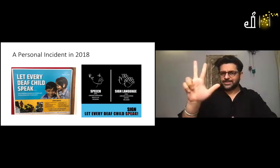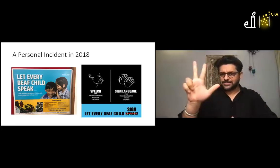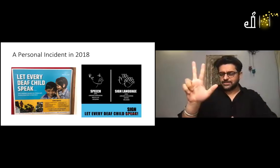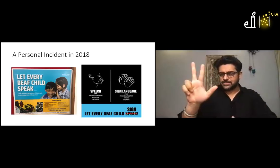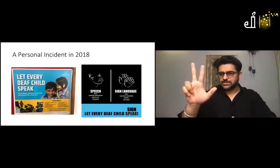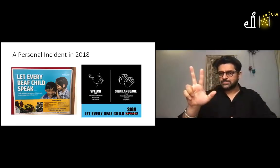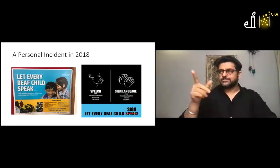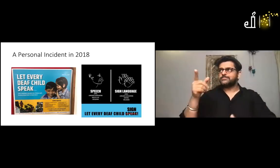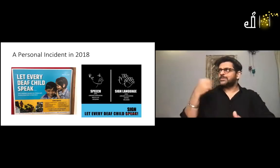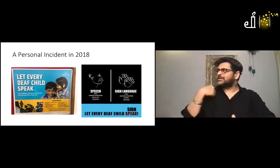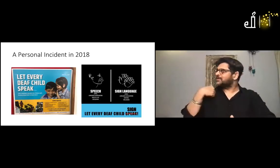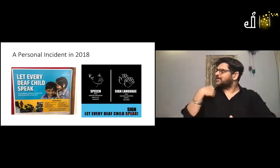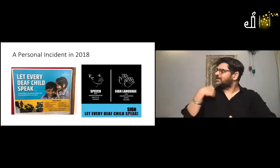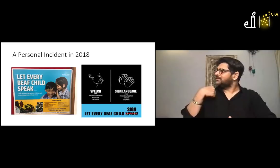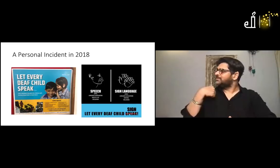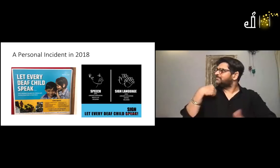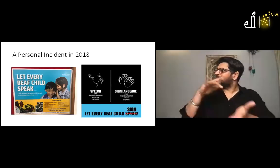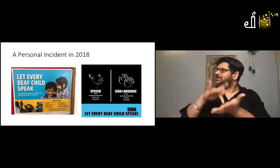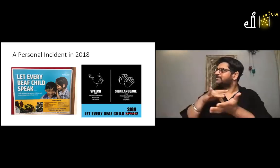in 2018.